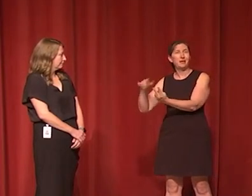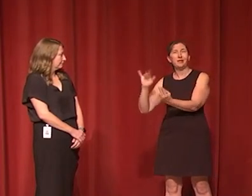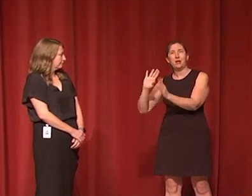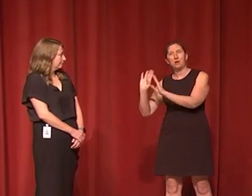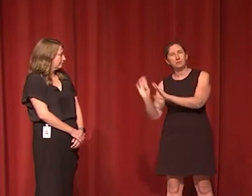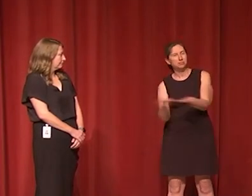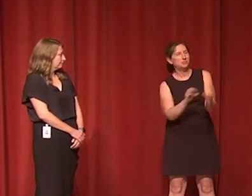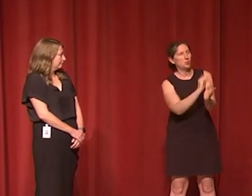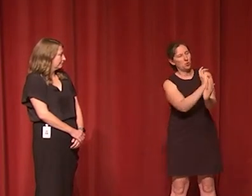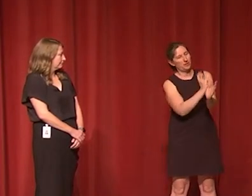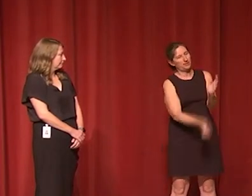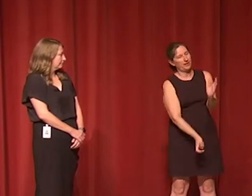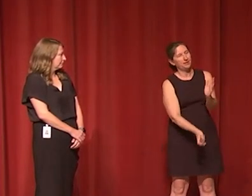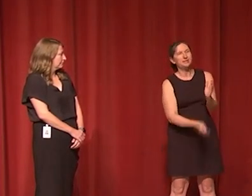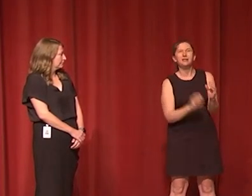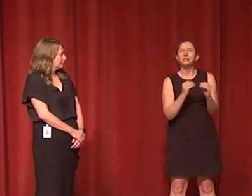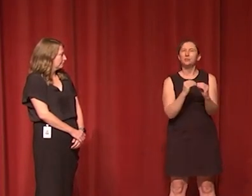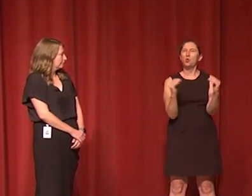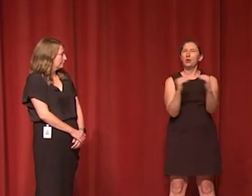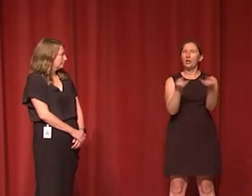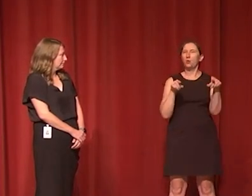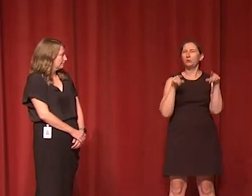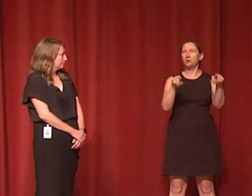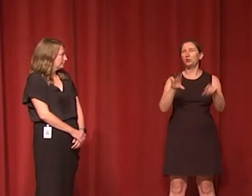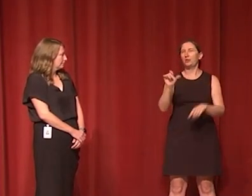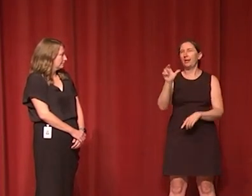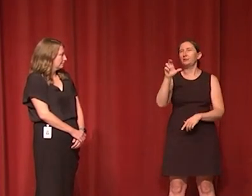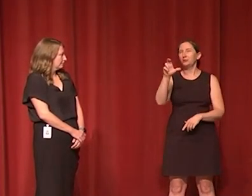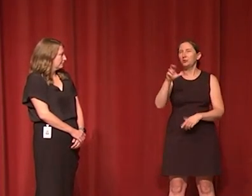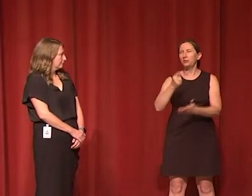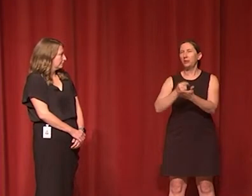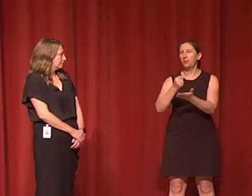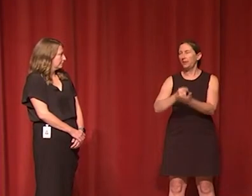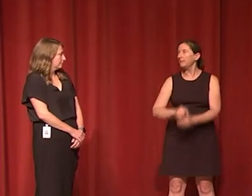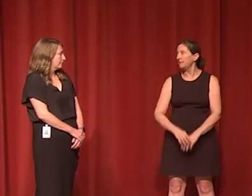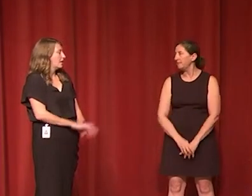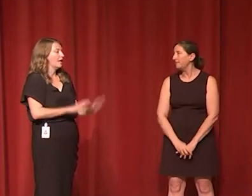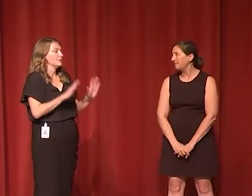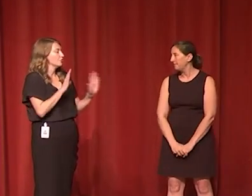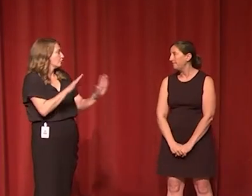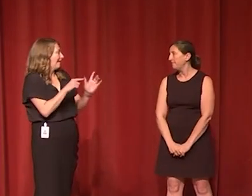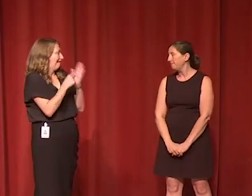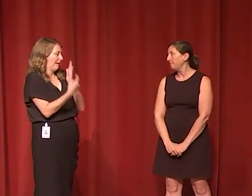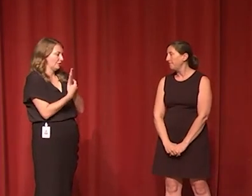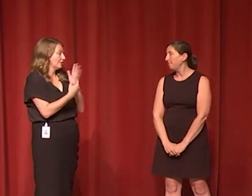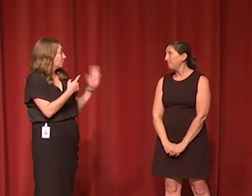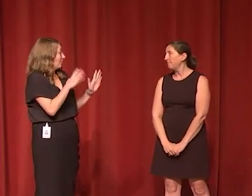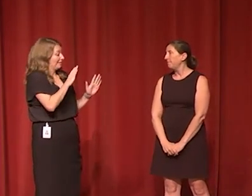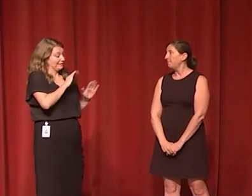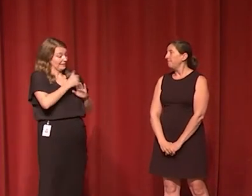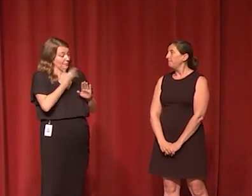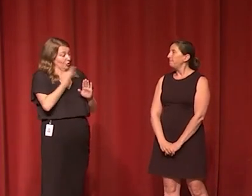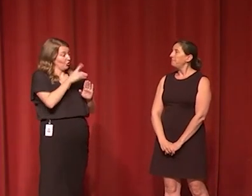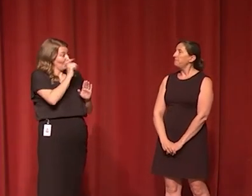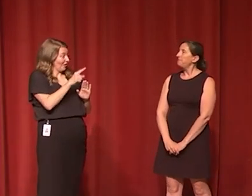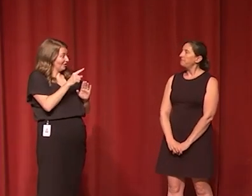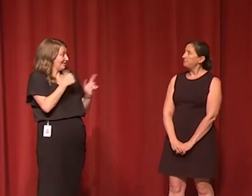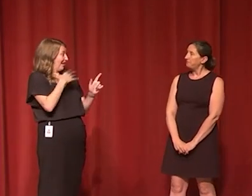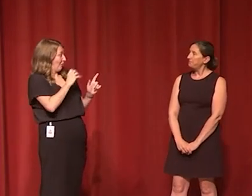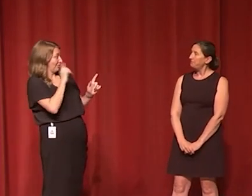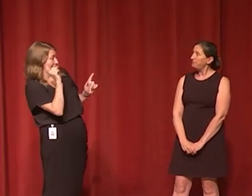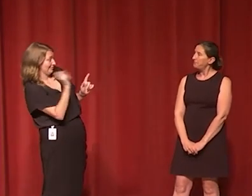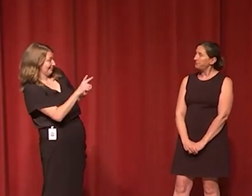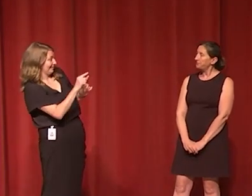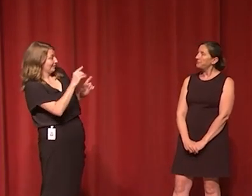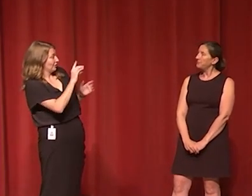more like you'd get in an oncology clinic, I think. That's such a great context. It actually sets up a really good question I want to follow up with Dr. Temple with, and then open